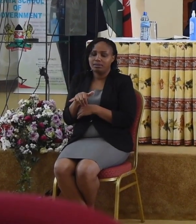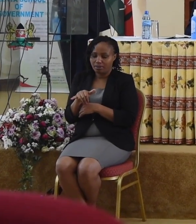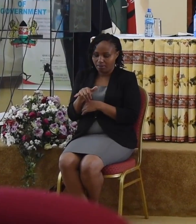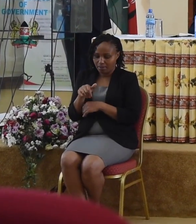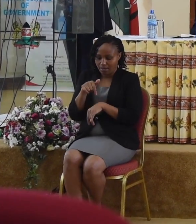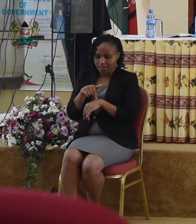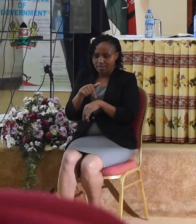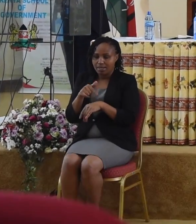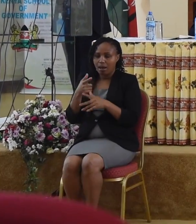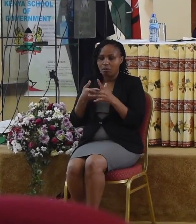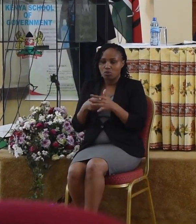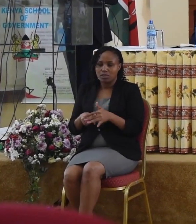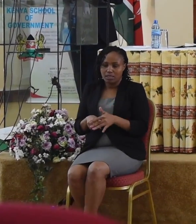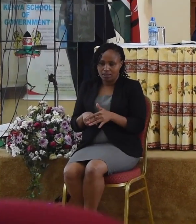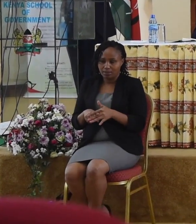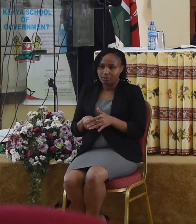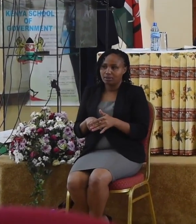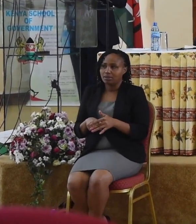when we start